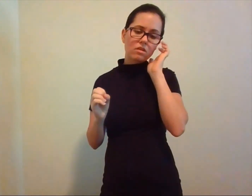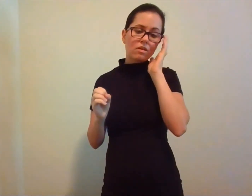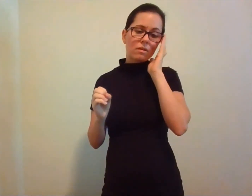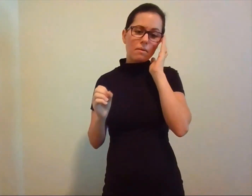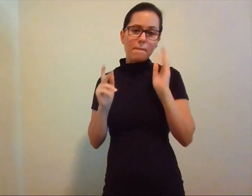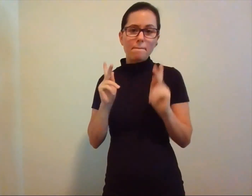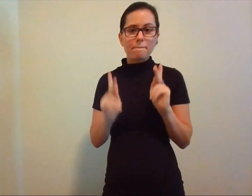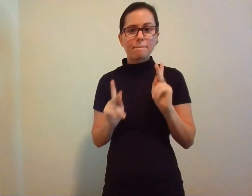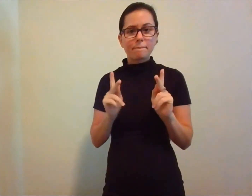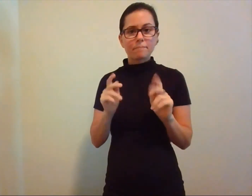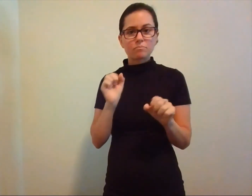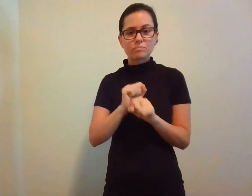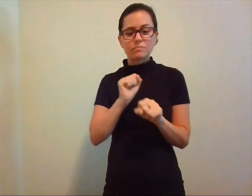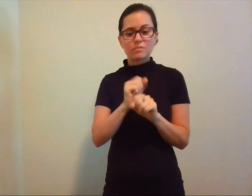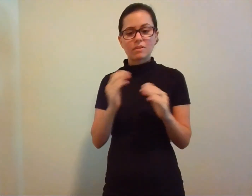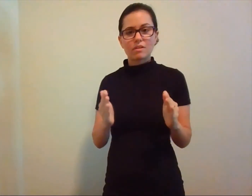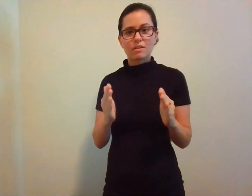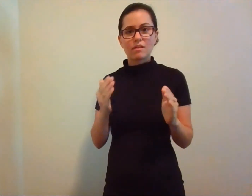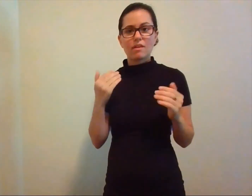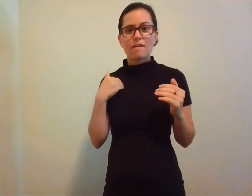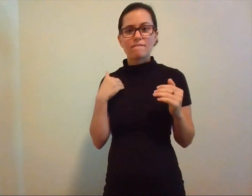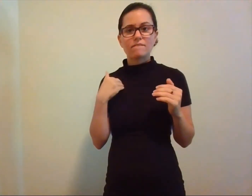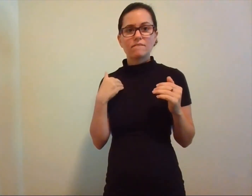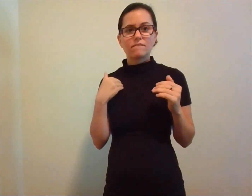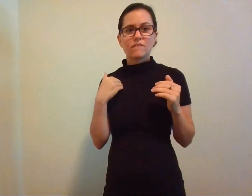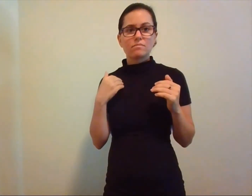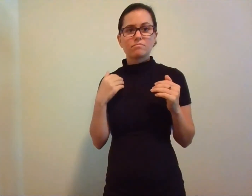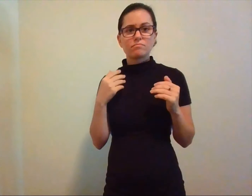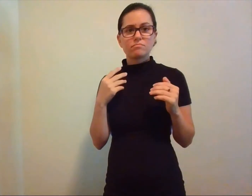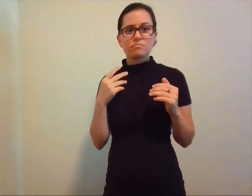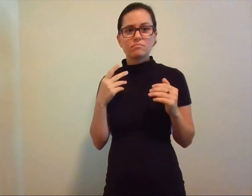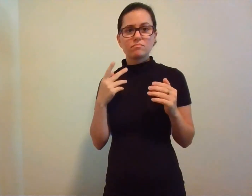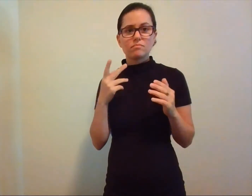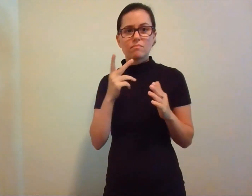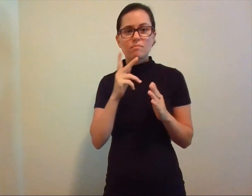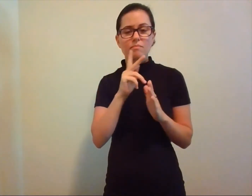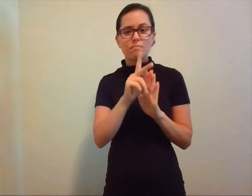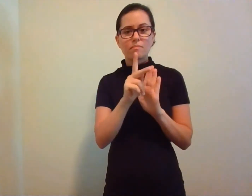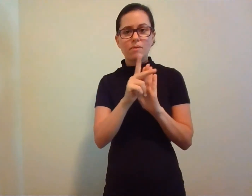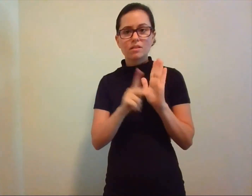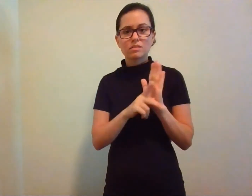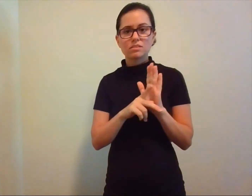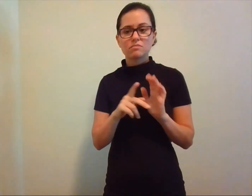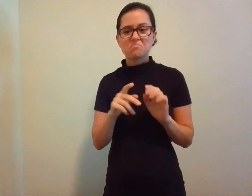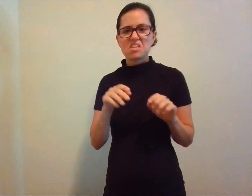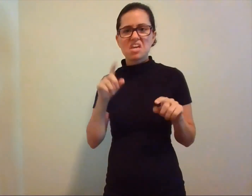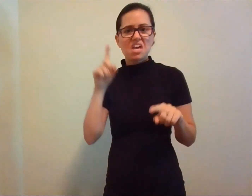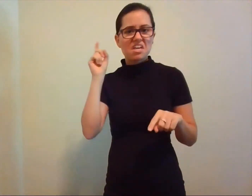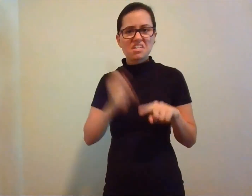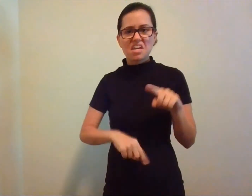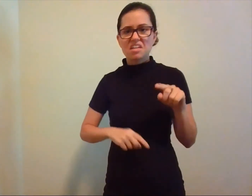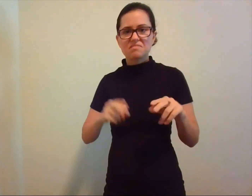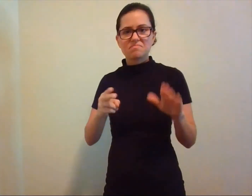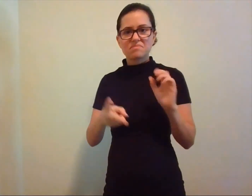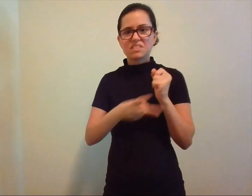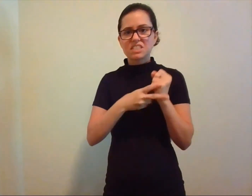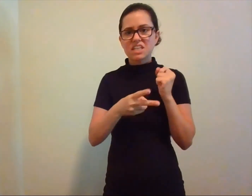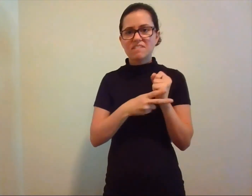policy because they know that they don't have enough space. So they say that if you're gone for 20 minutes, they're gonna move your stuff. They move your stuff. So we put our names